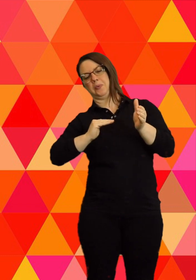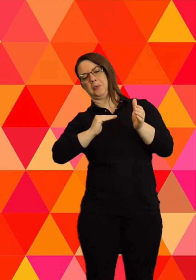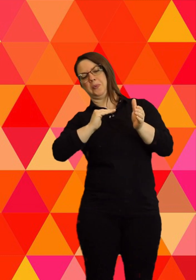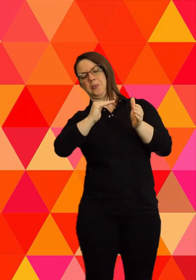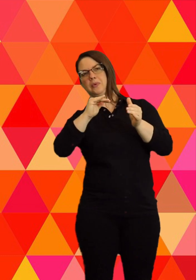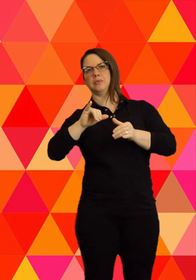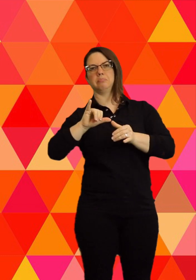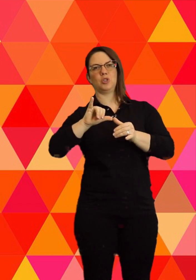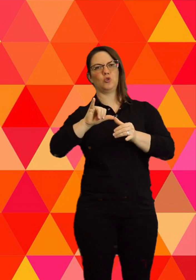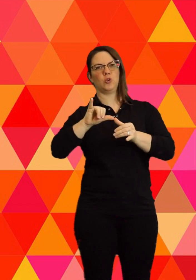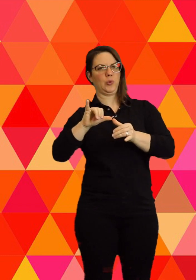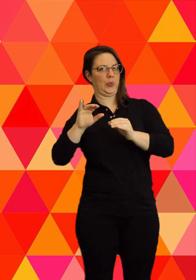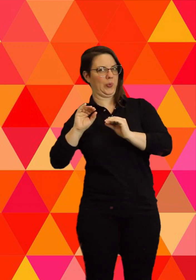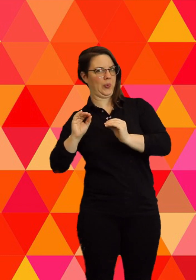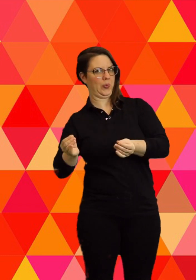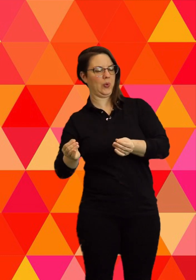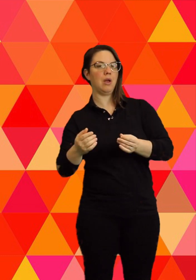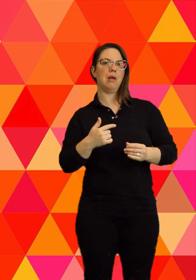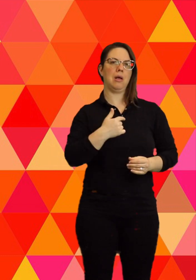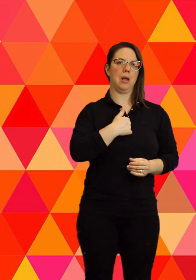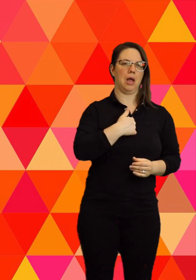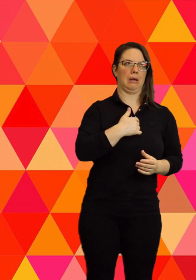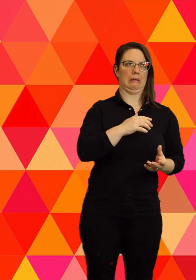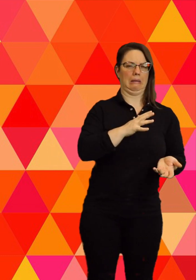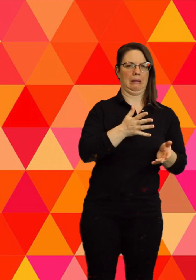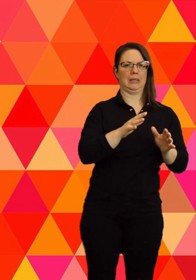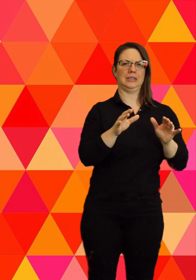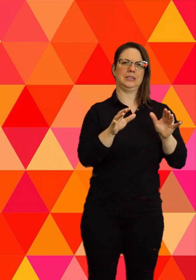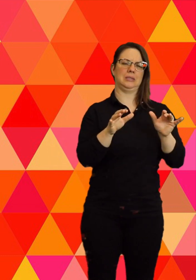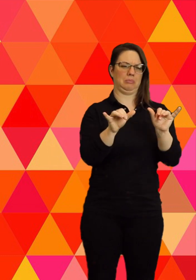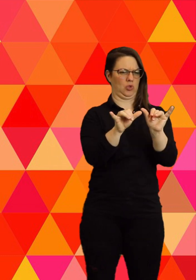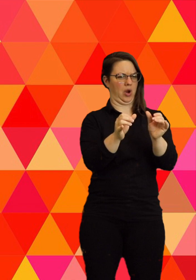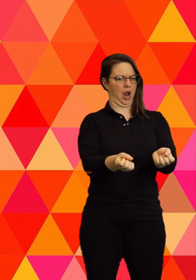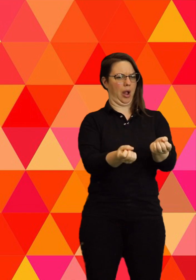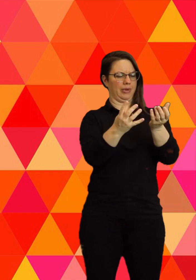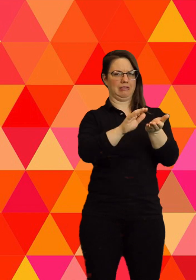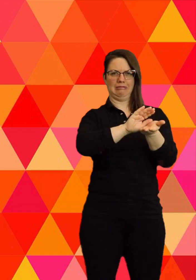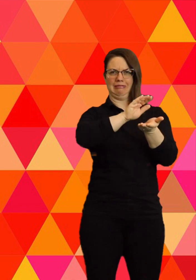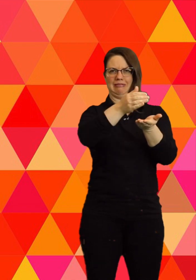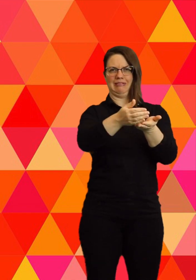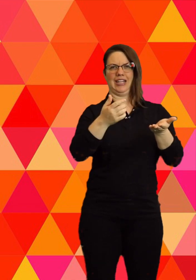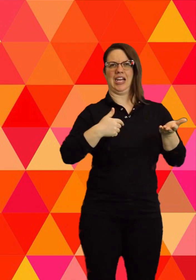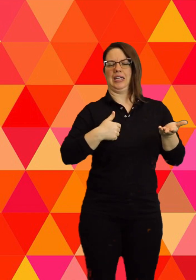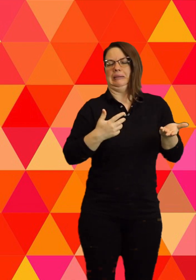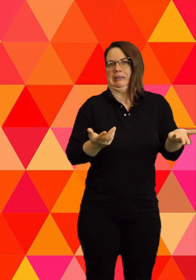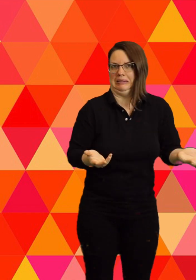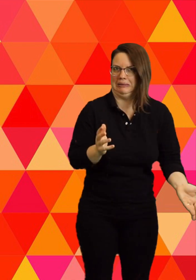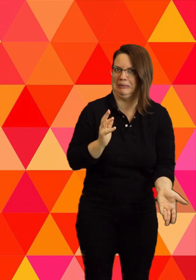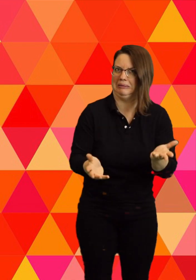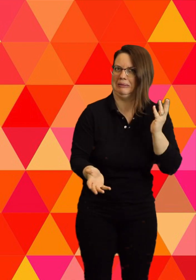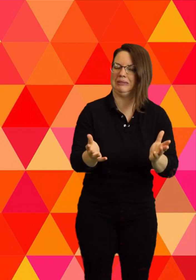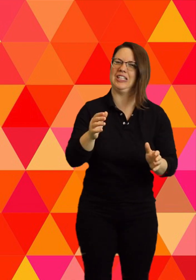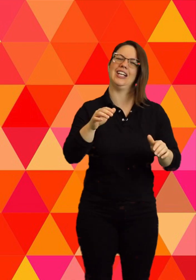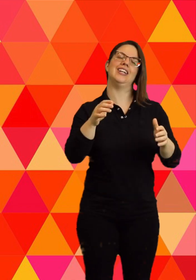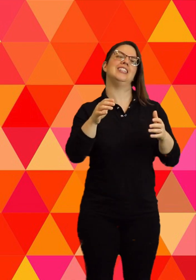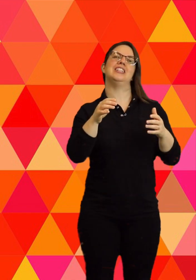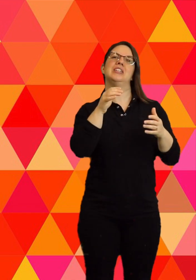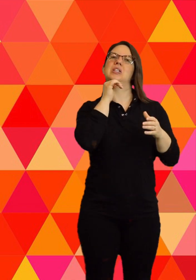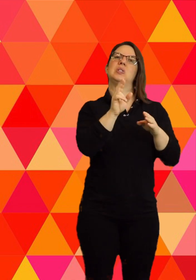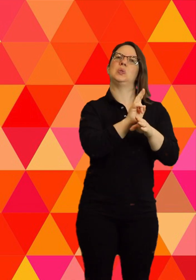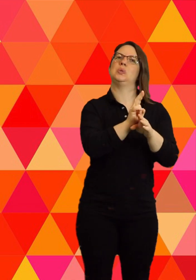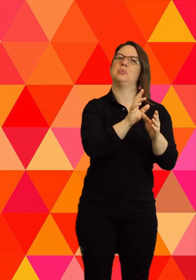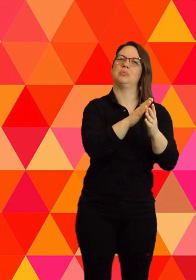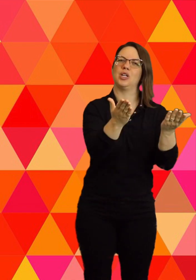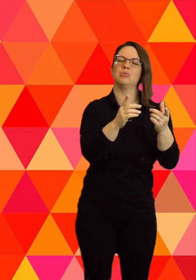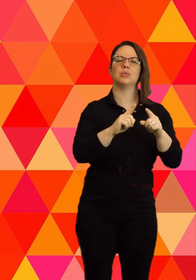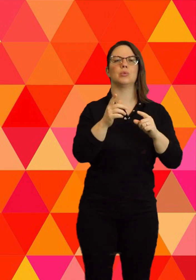and give you some slight measurements today. And then we'll just need some tongs and some lard or